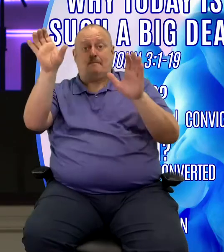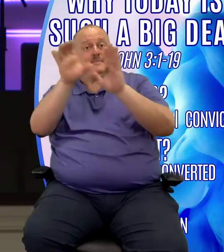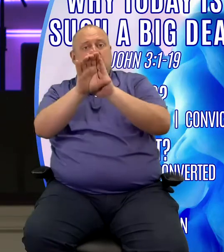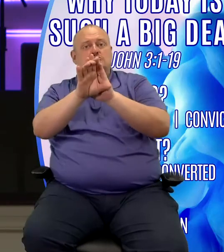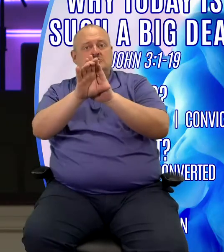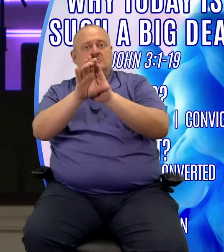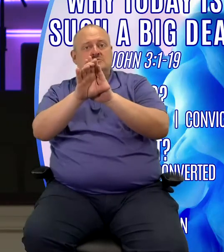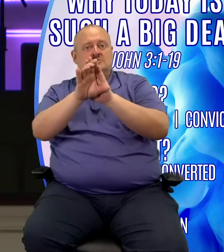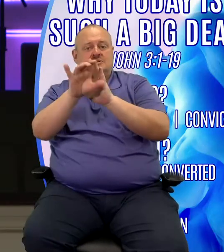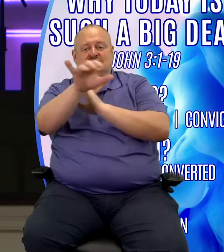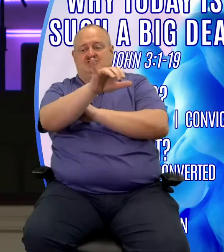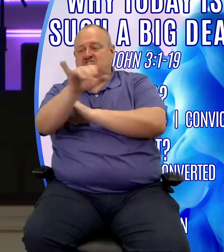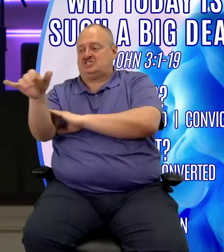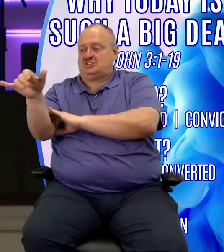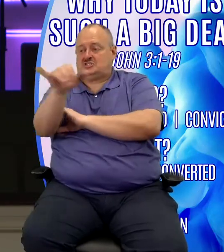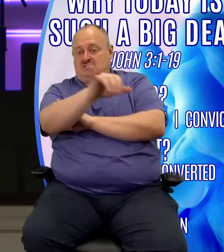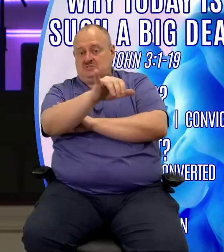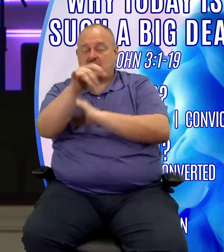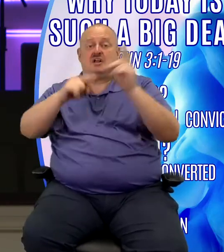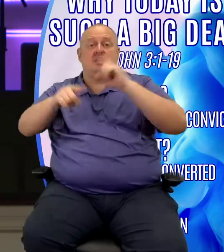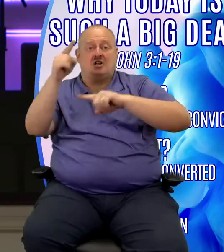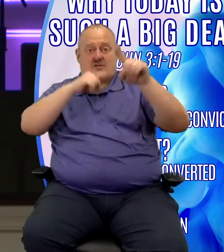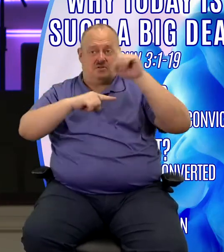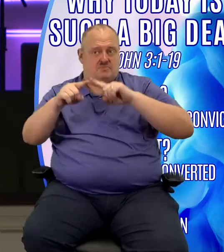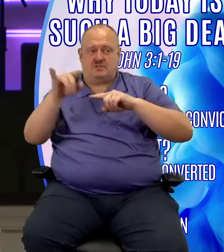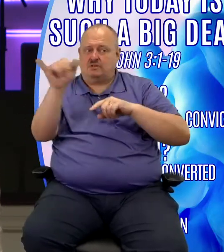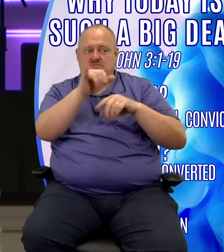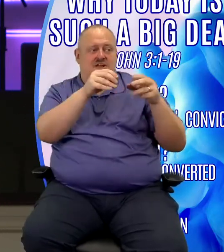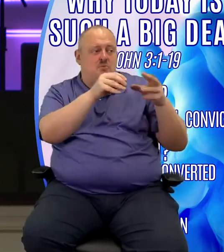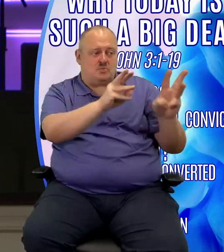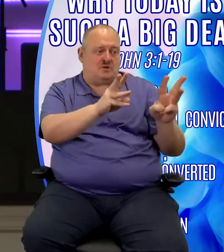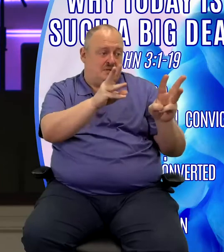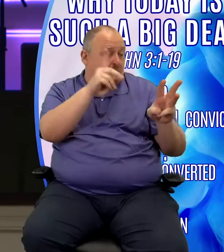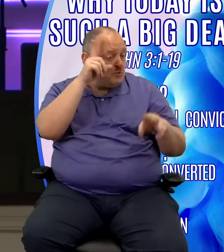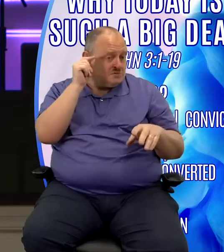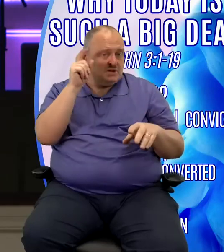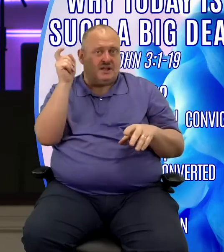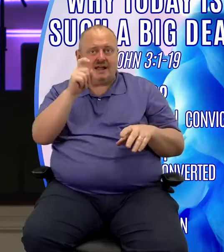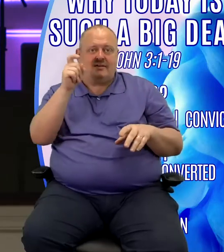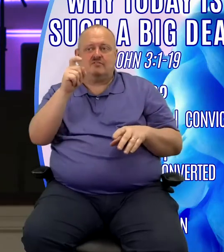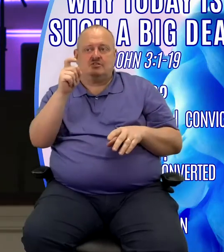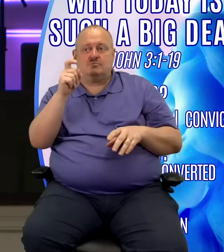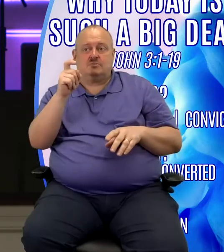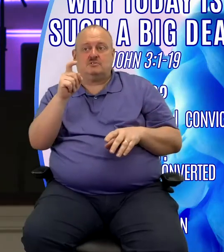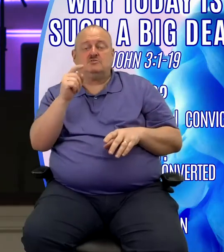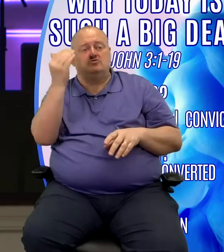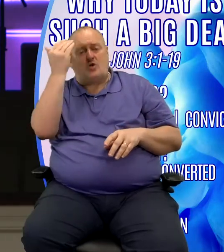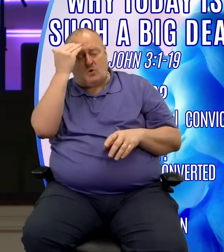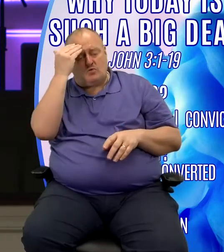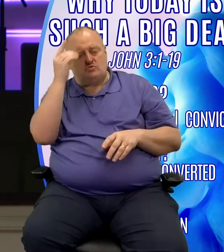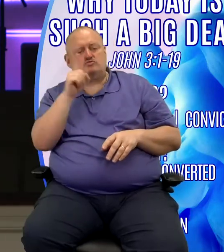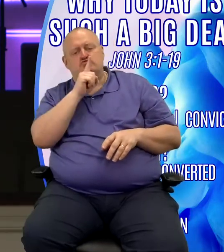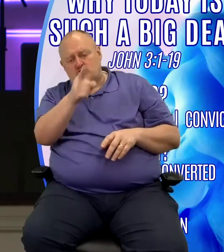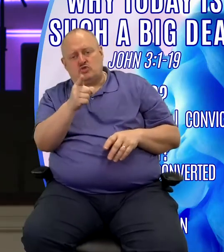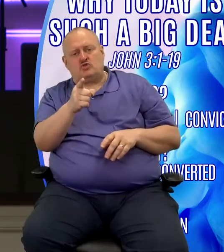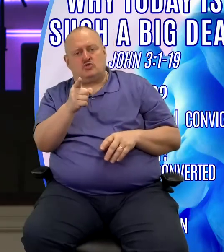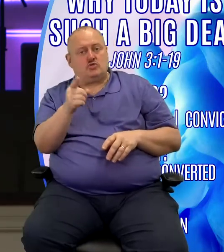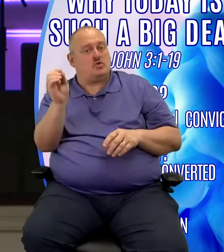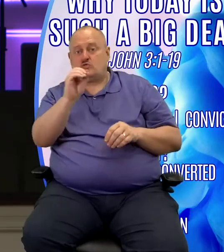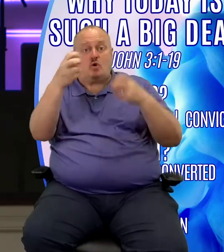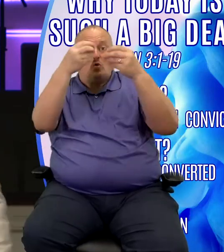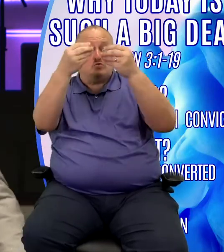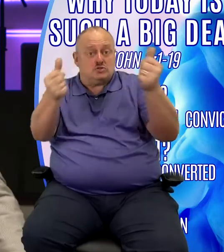a similitude. He would come in the manner of. We've got to be convinced that there's no solution to our